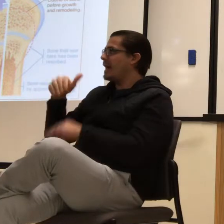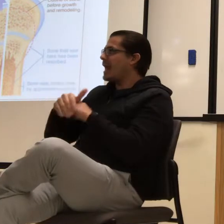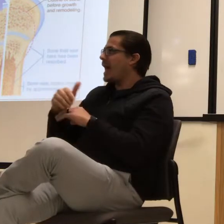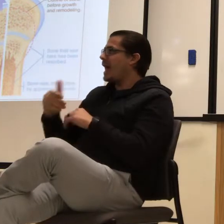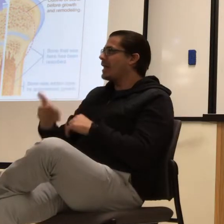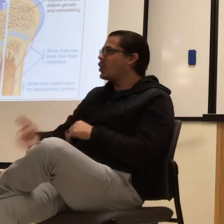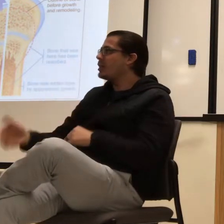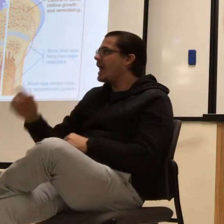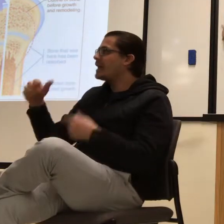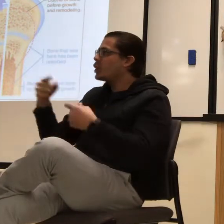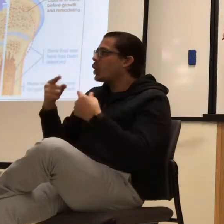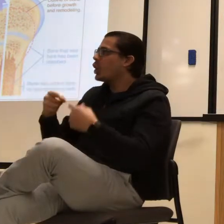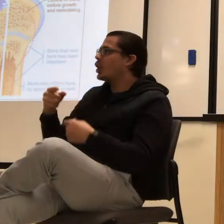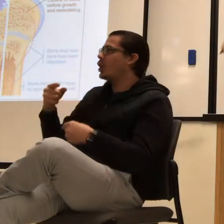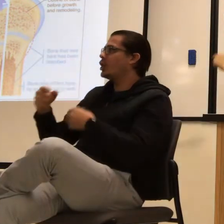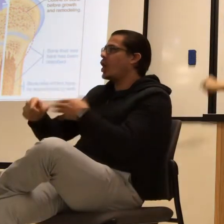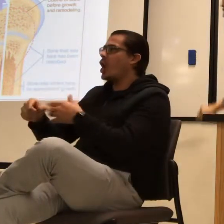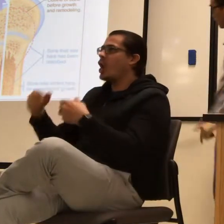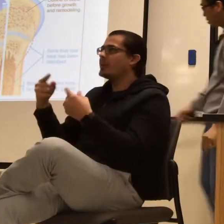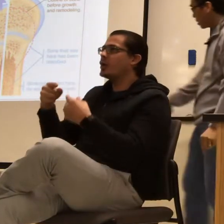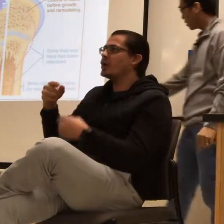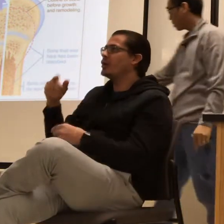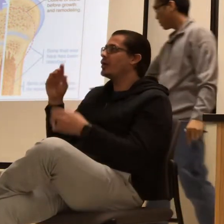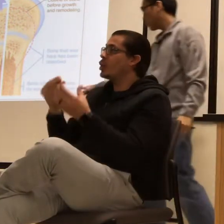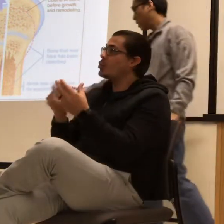Let's define the term